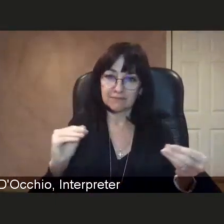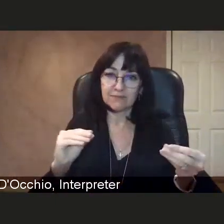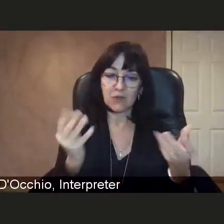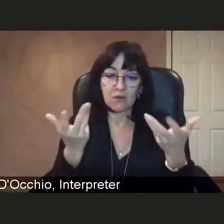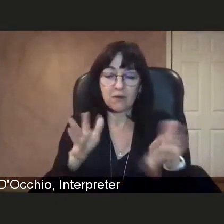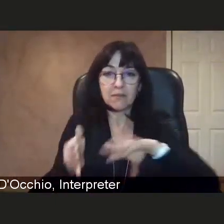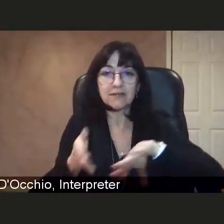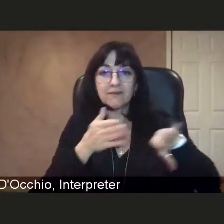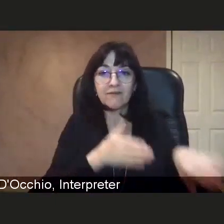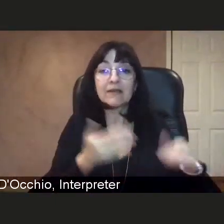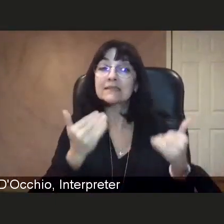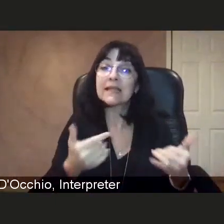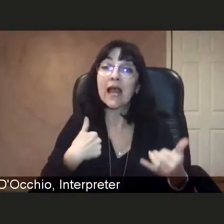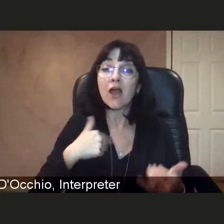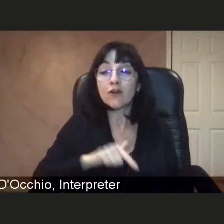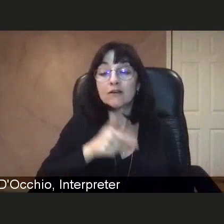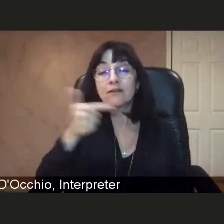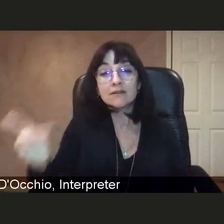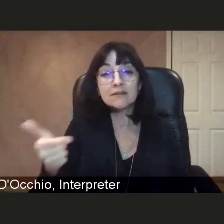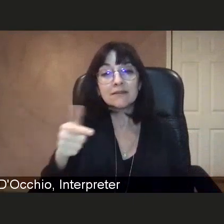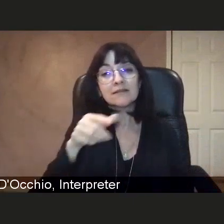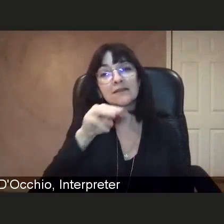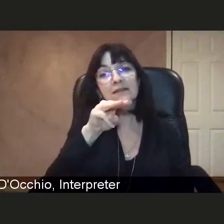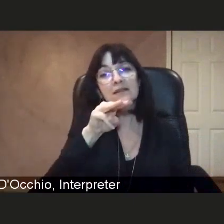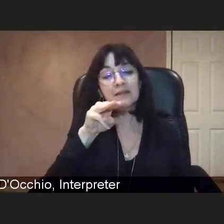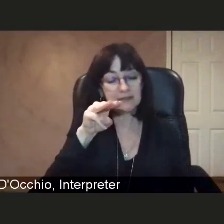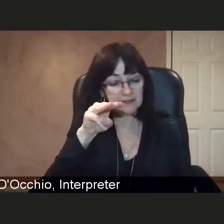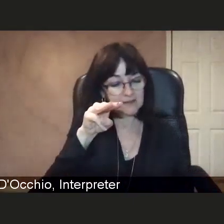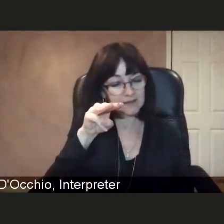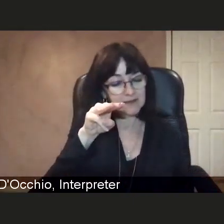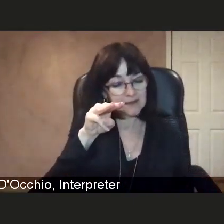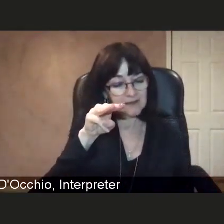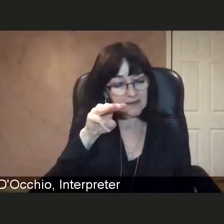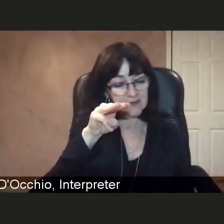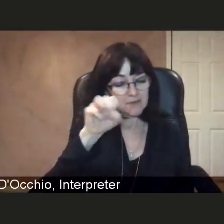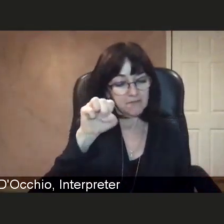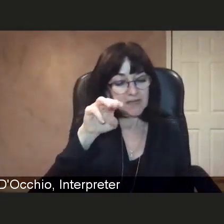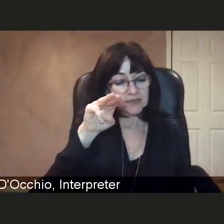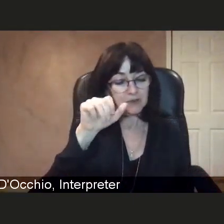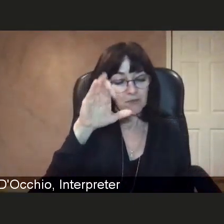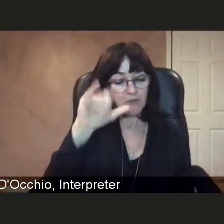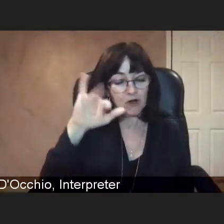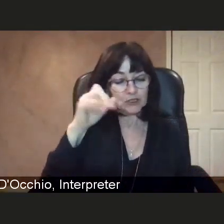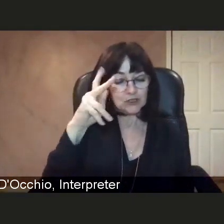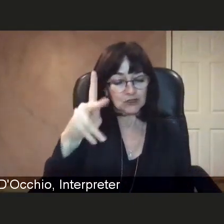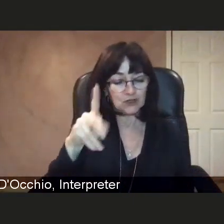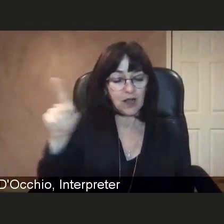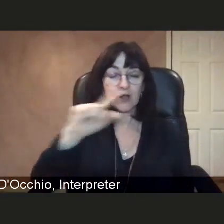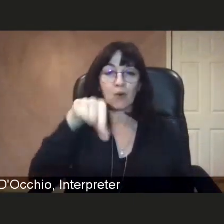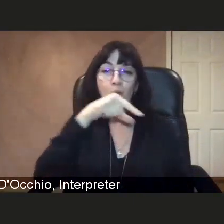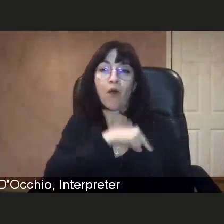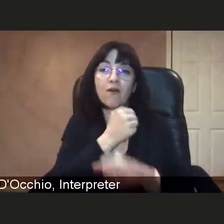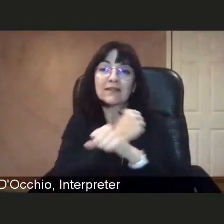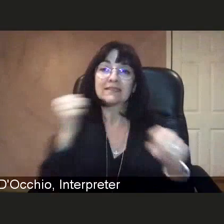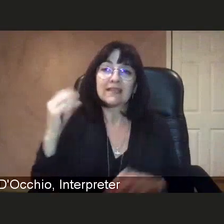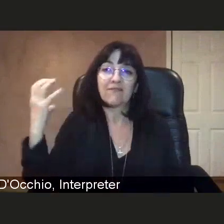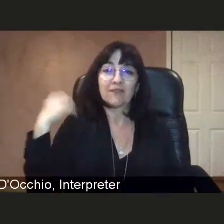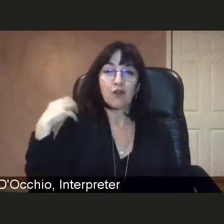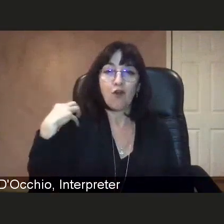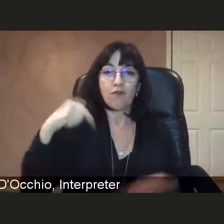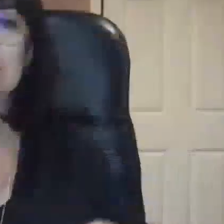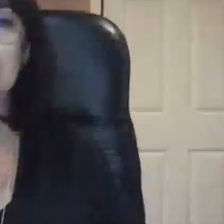Mrs. Marcy Jack. He is the Vice President of Quality and Safety at Beebe. Thank you for your time.